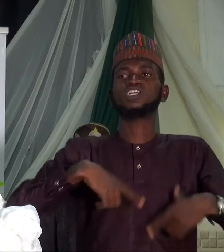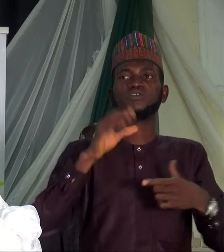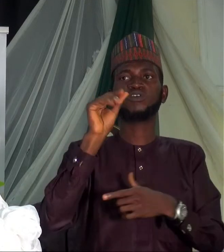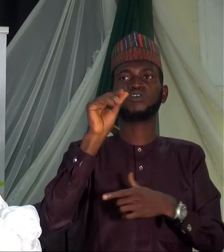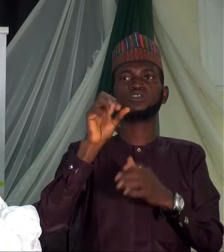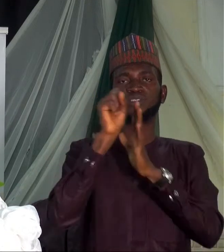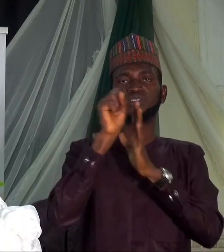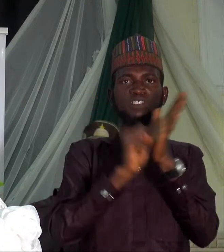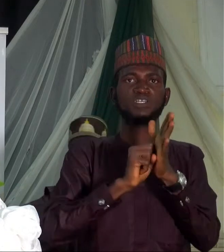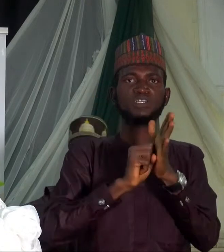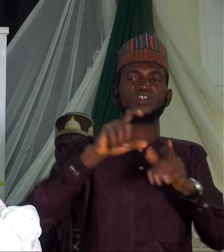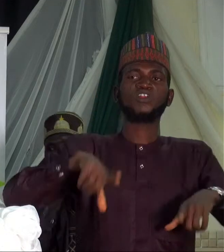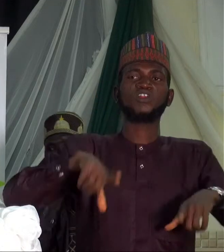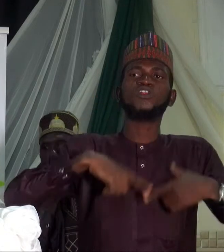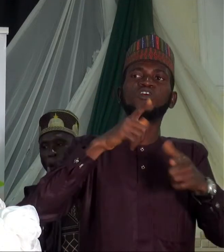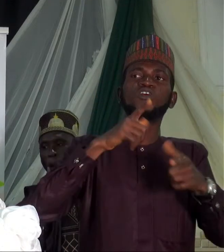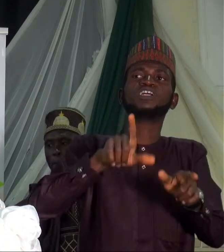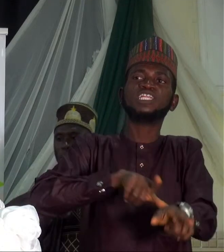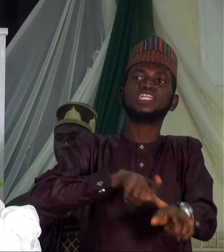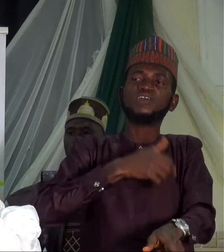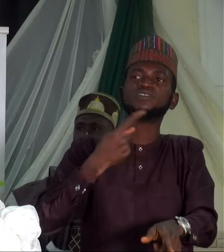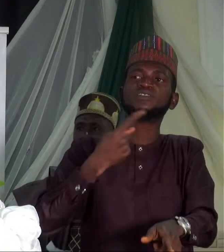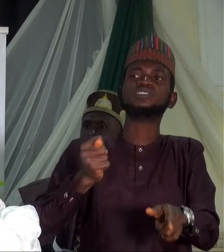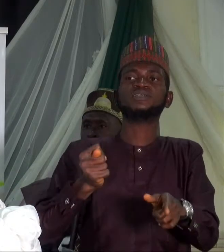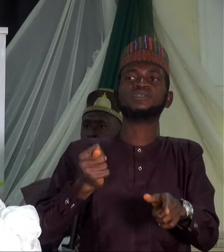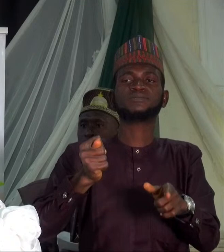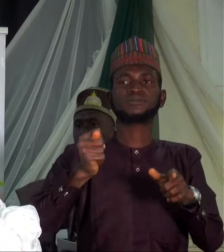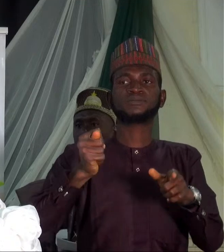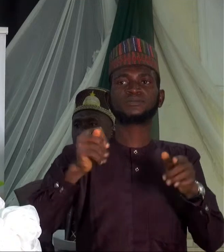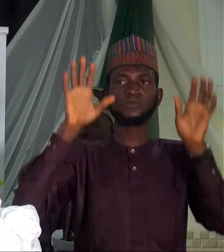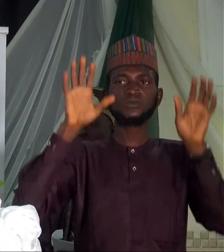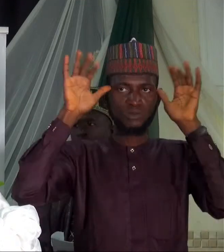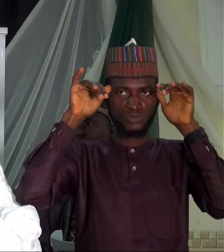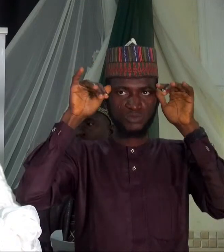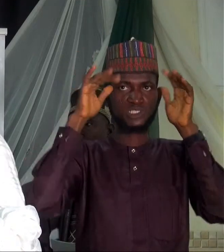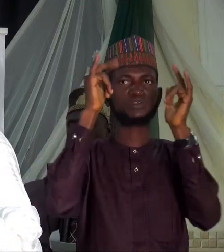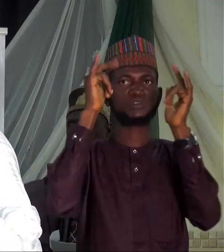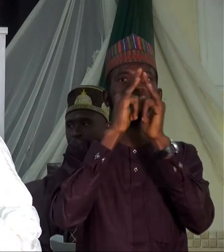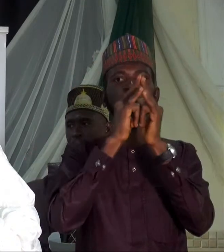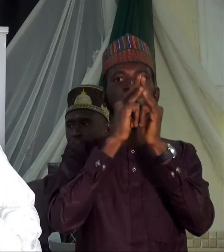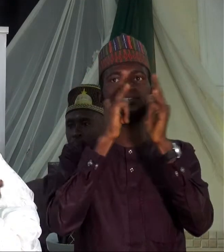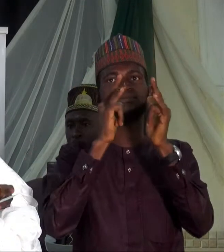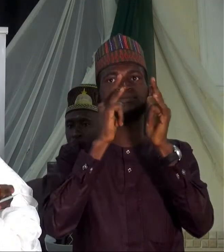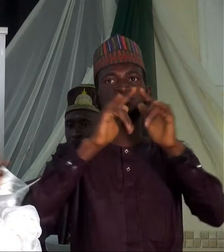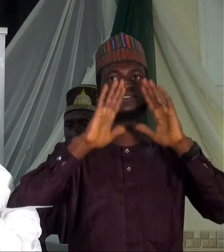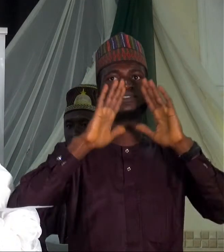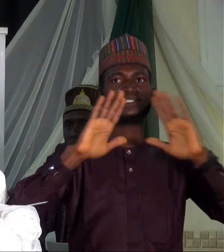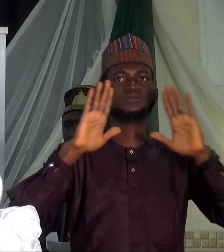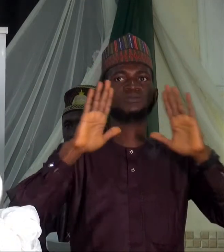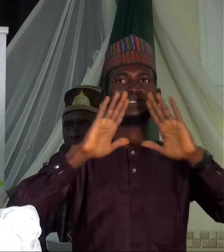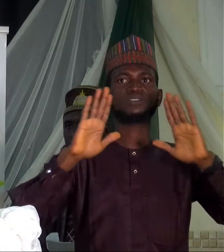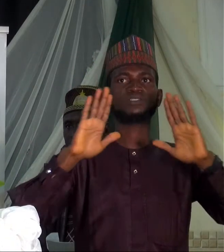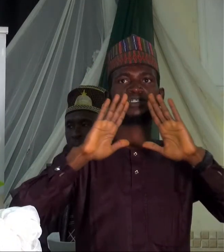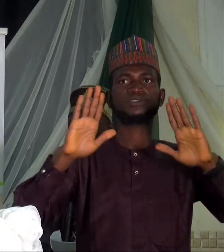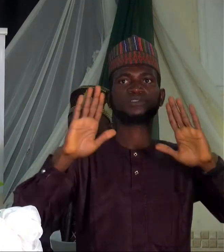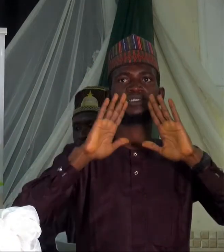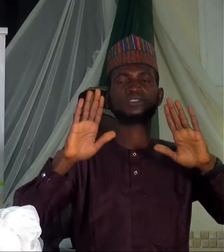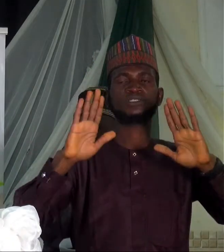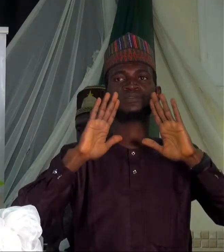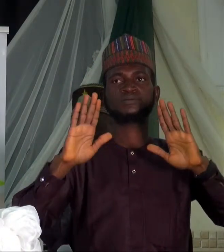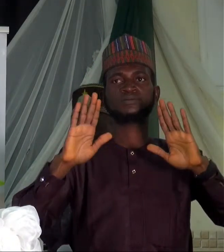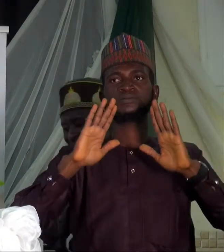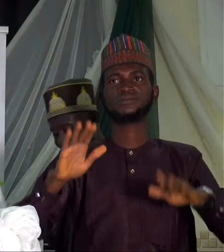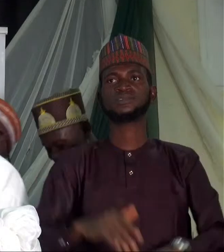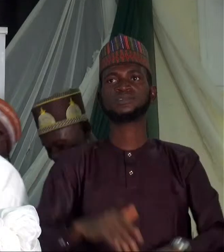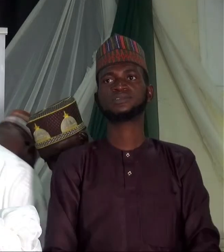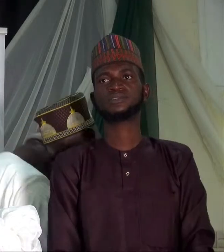Assalamu alaikum wa rahmatullahi wa barakatuh. Wa alaikum assalam wa rahmatullahi